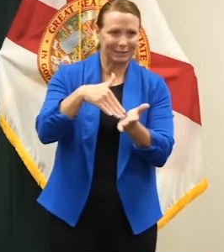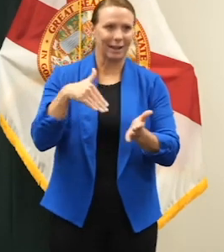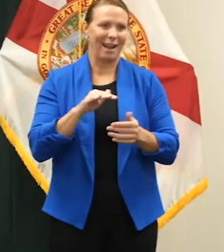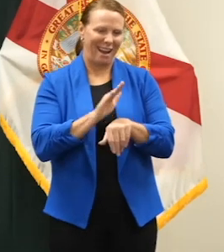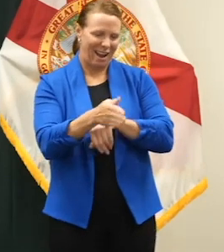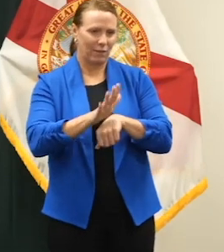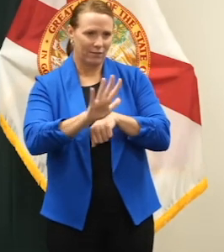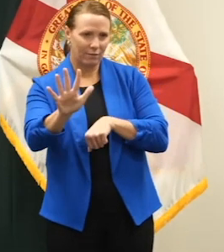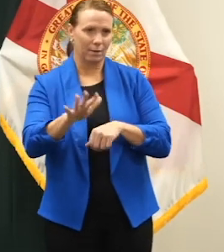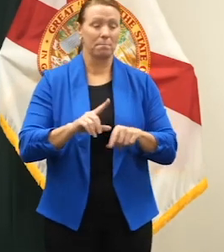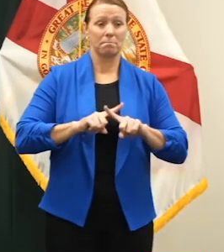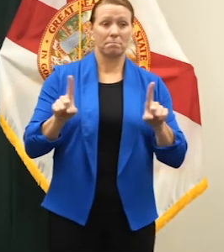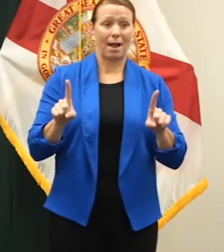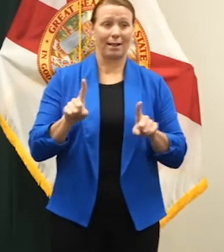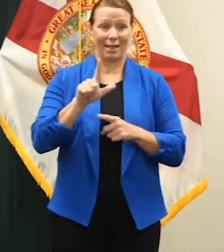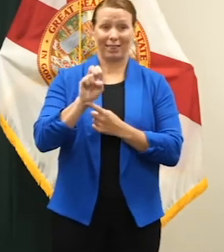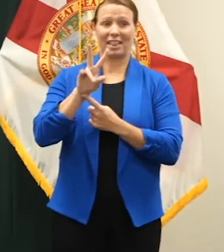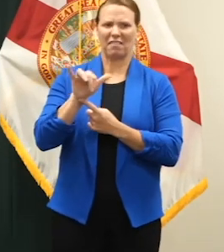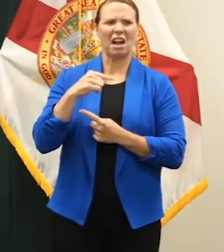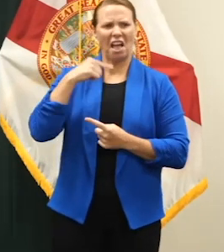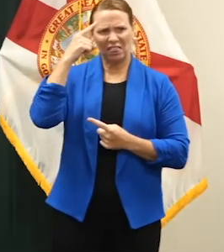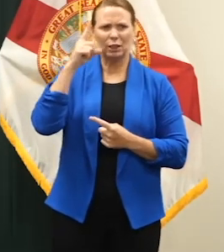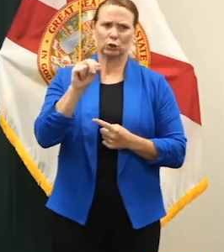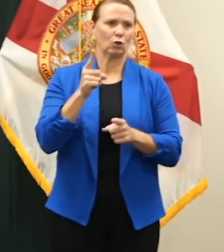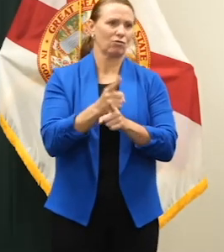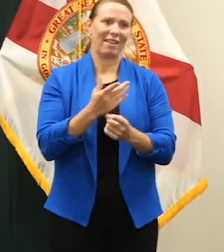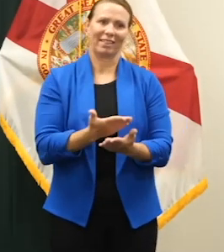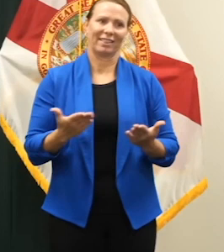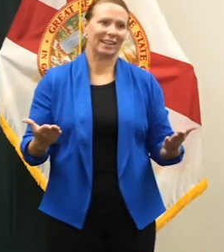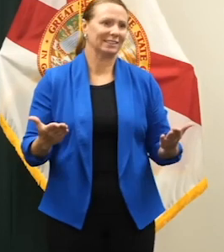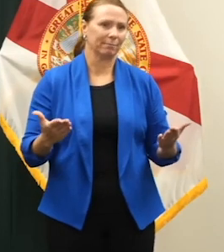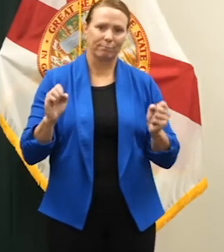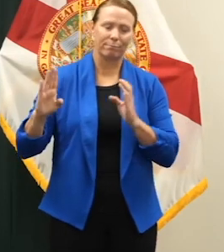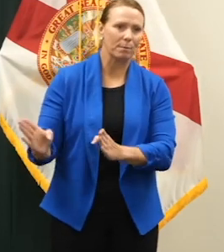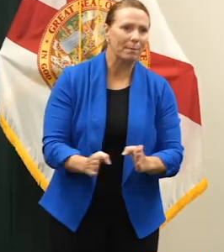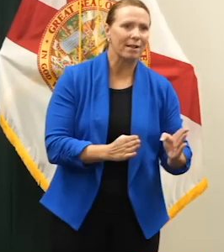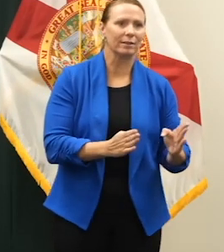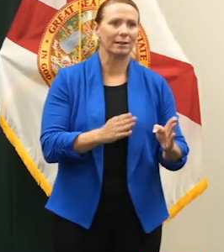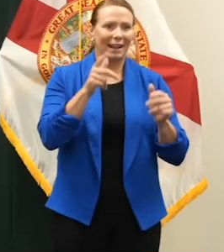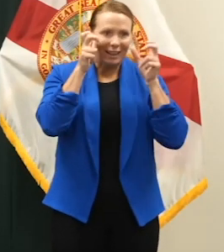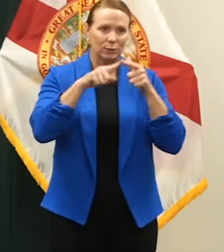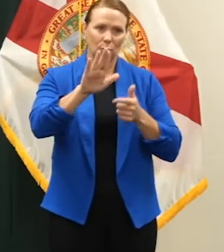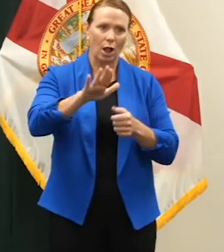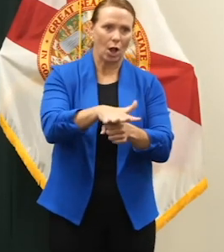people here in Levy County are doing the right thing. Prepare, listen to the local officials, and just